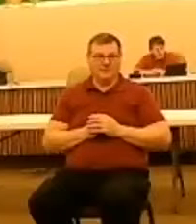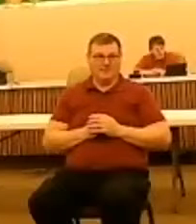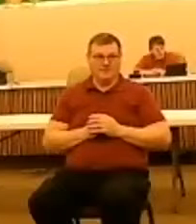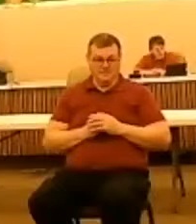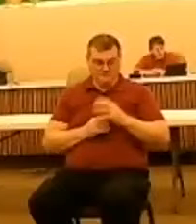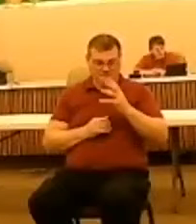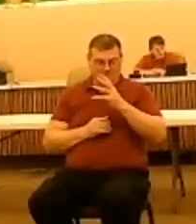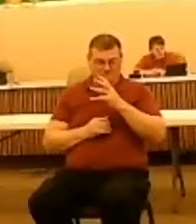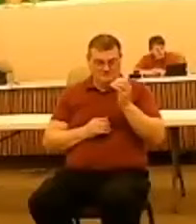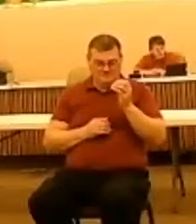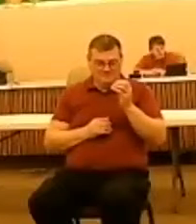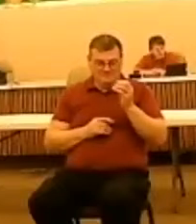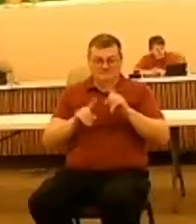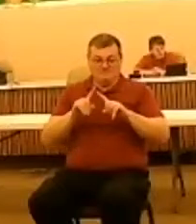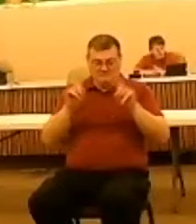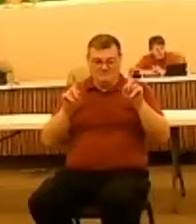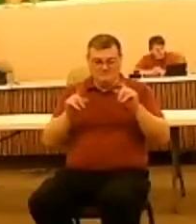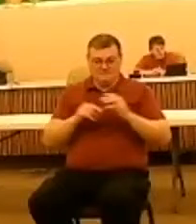But